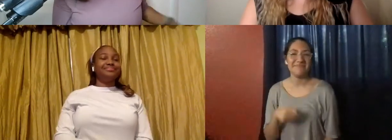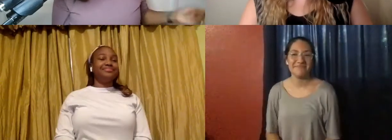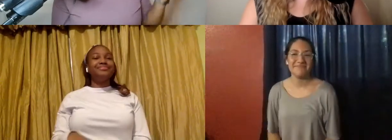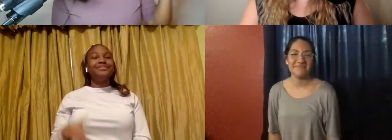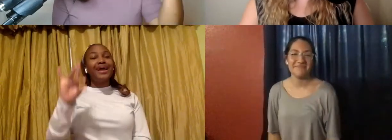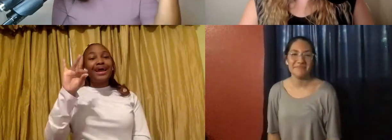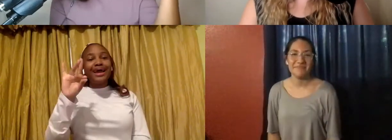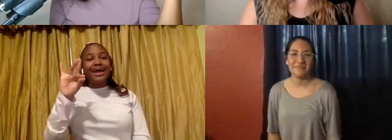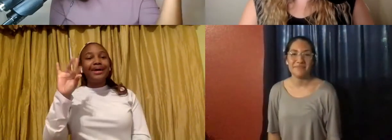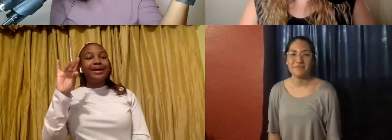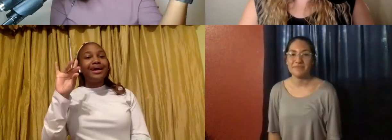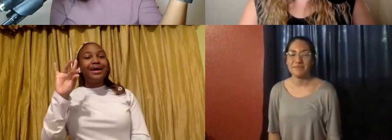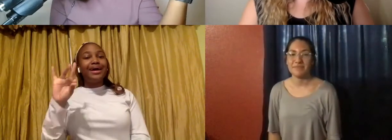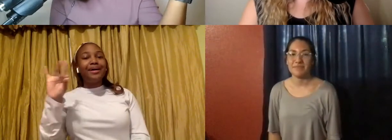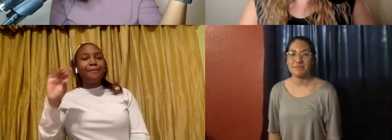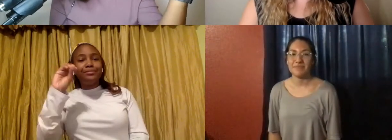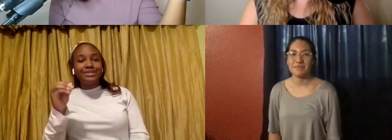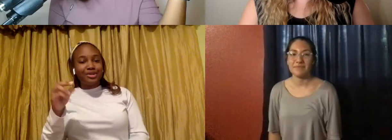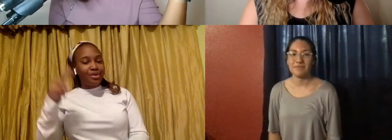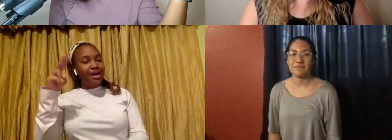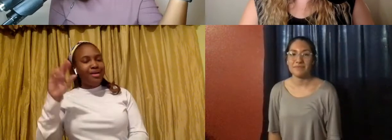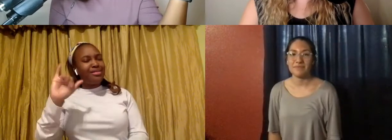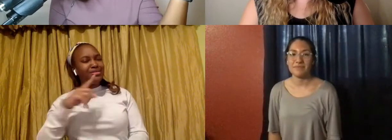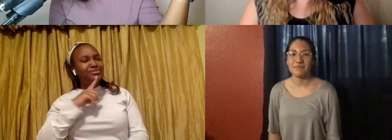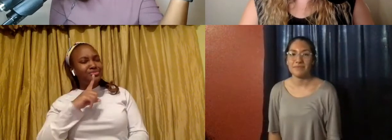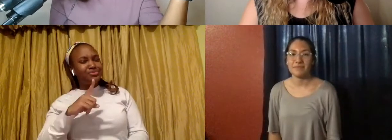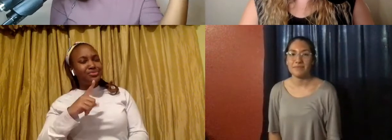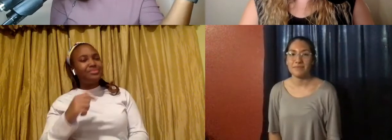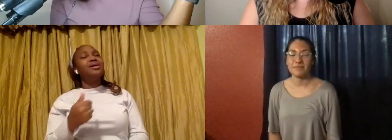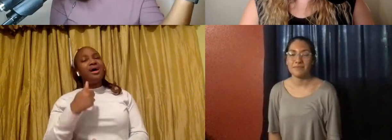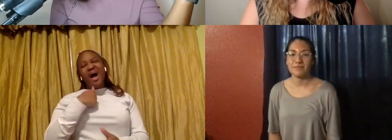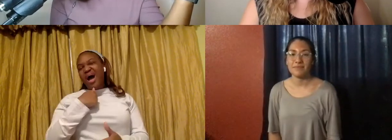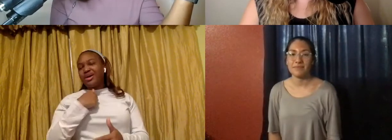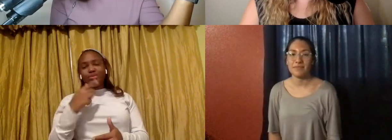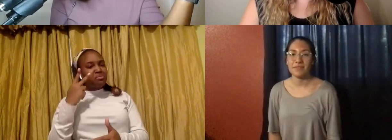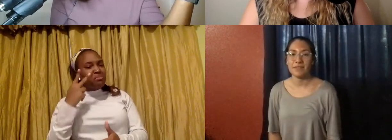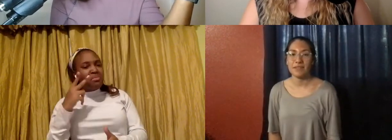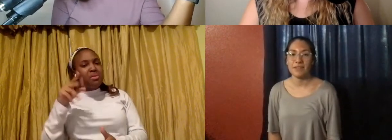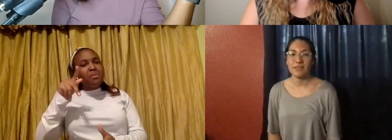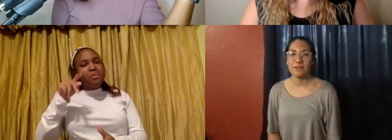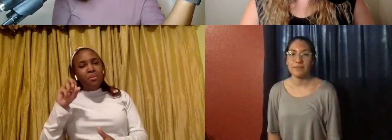But that's so true. I mean, like, that's the thing. So I frequent the porn, you know, not all the time. I'm not